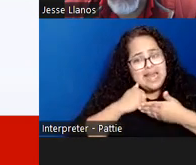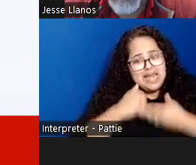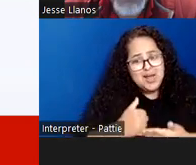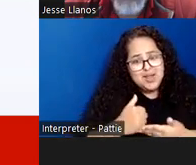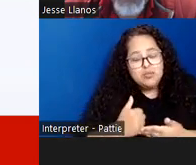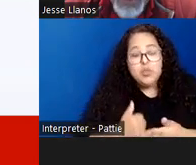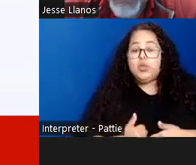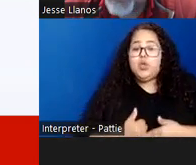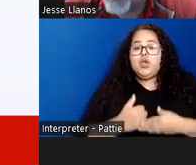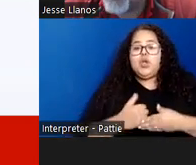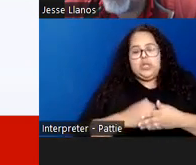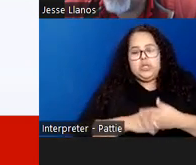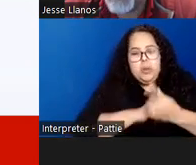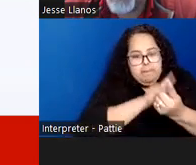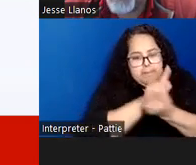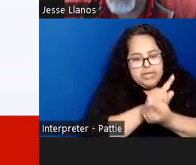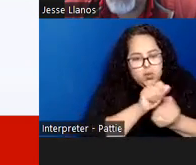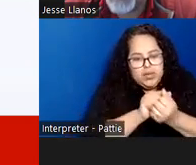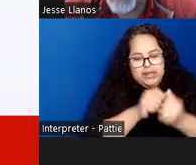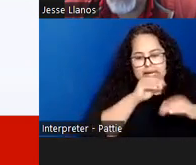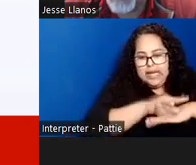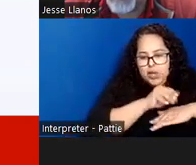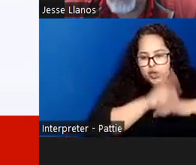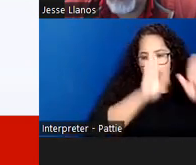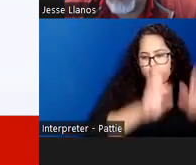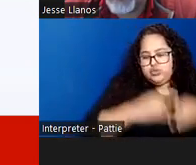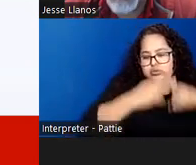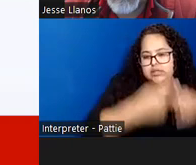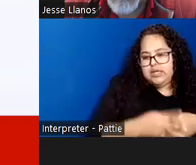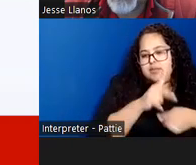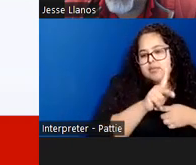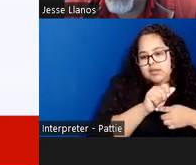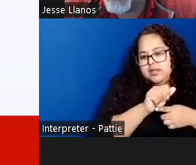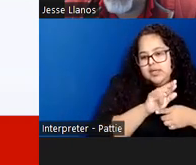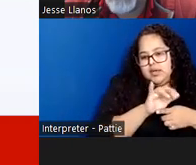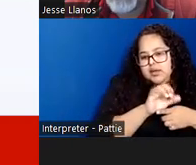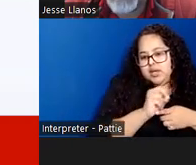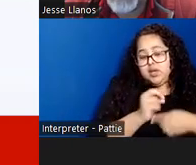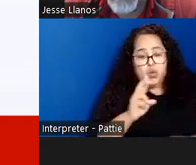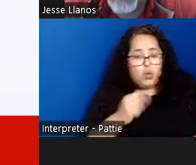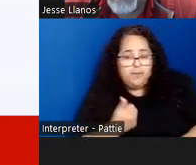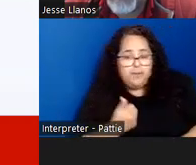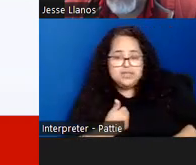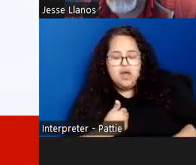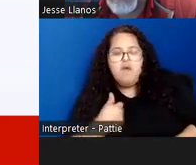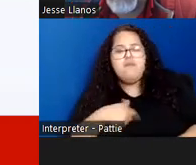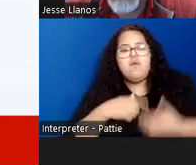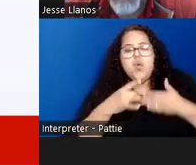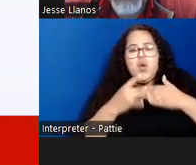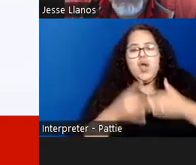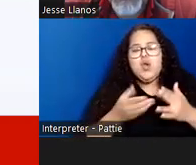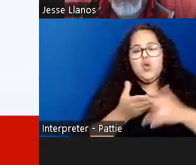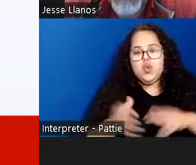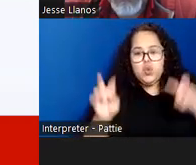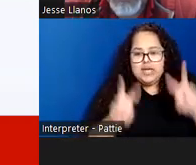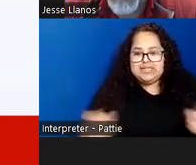You'll see Karen or I, and we can help you with and guide you through career assessments. Assessments